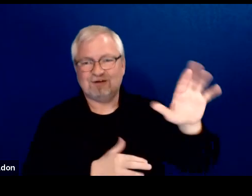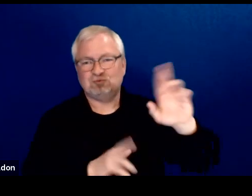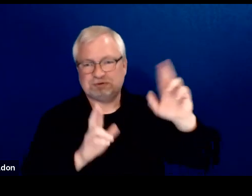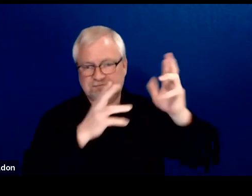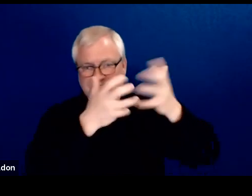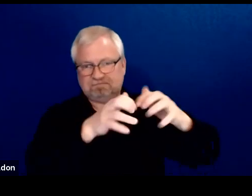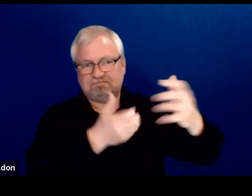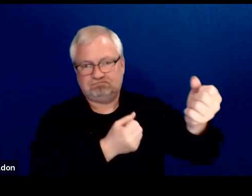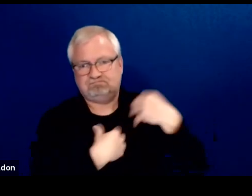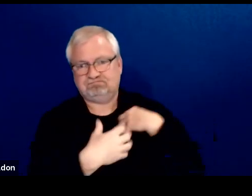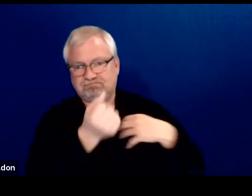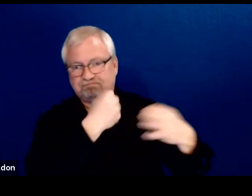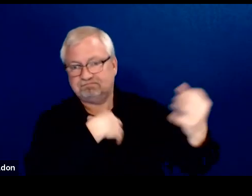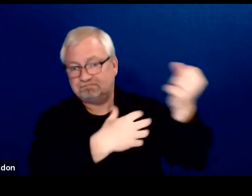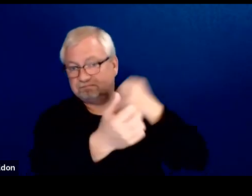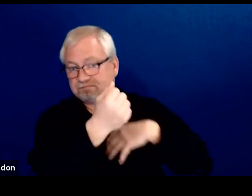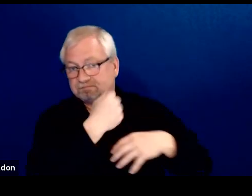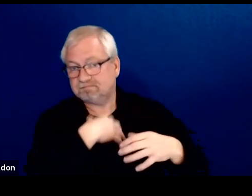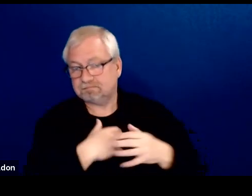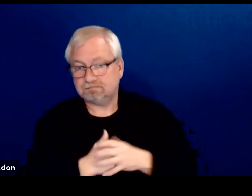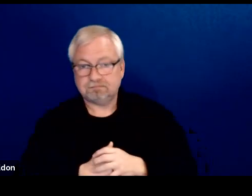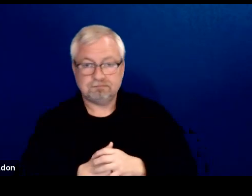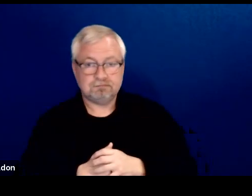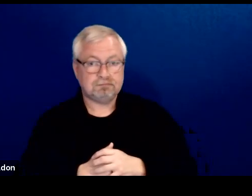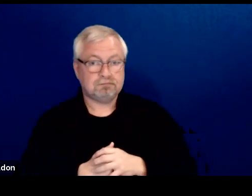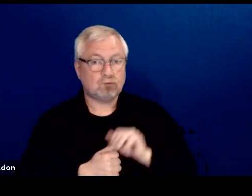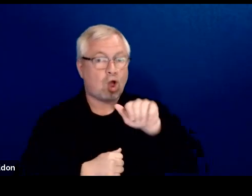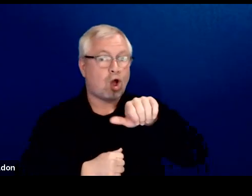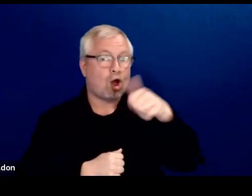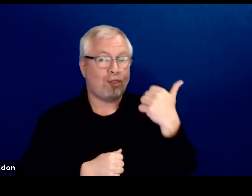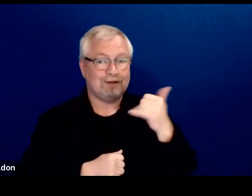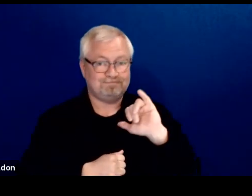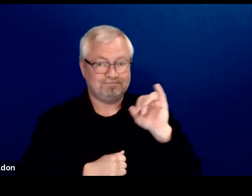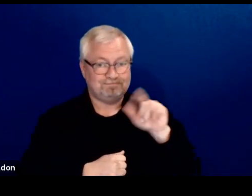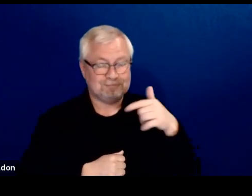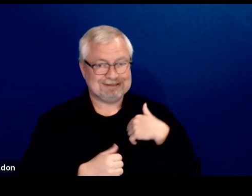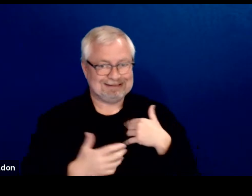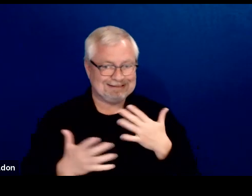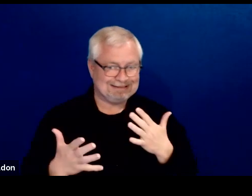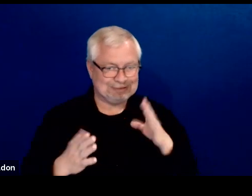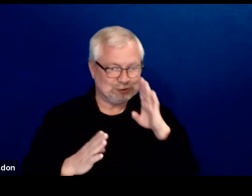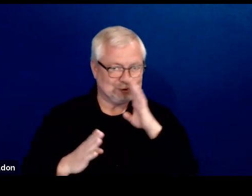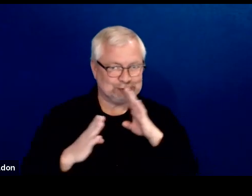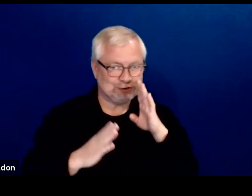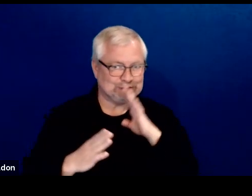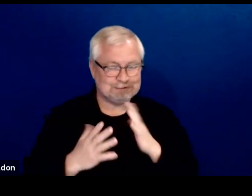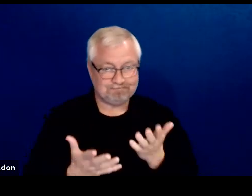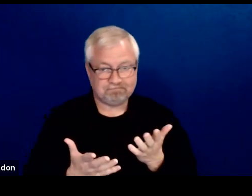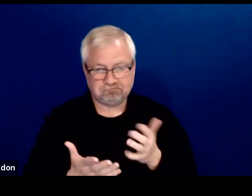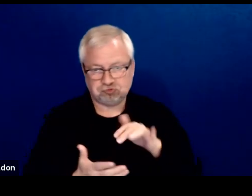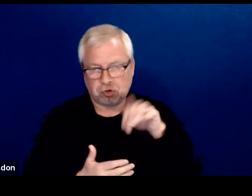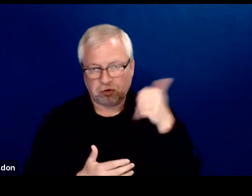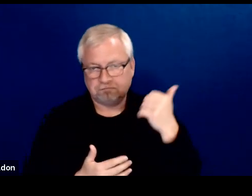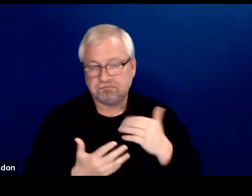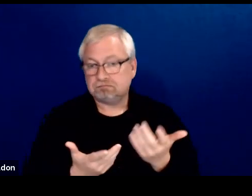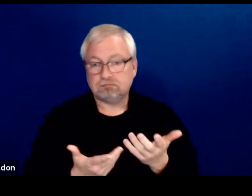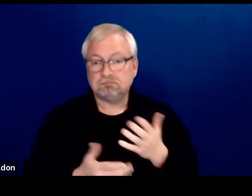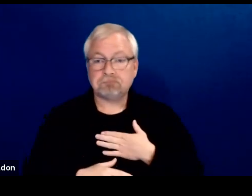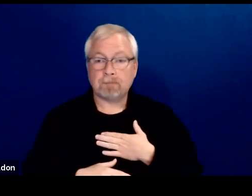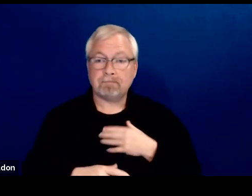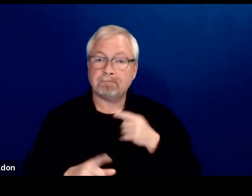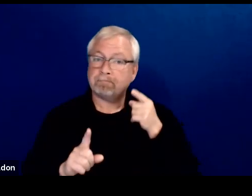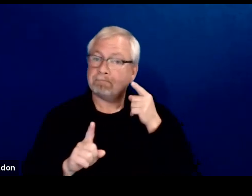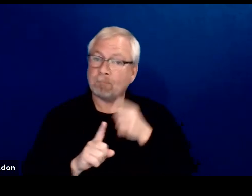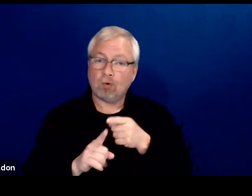are a little bit nervous. Now, the argument being made is that when New York will be done by this time,